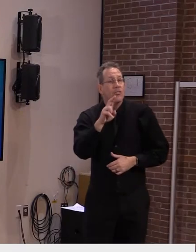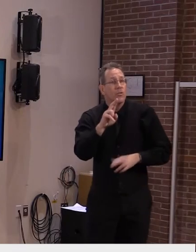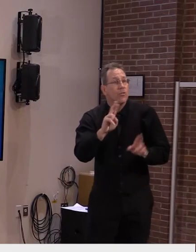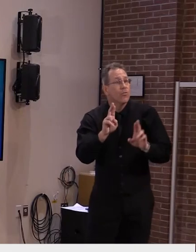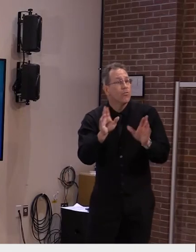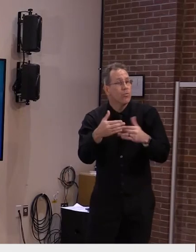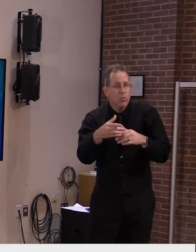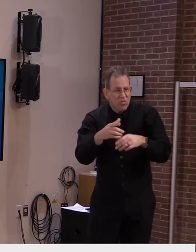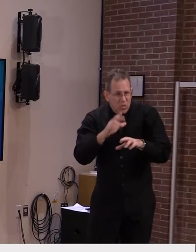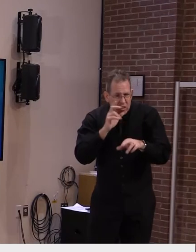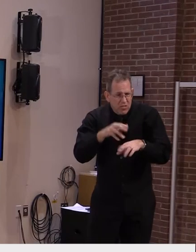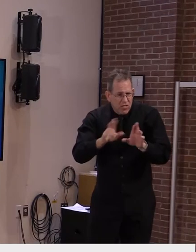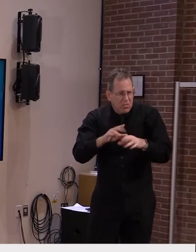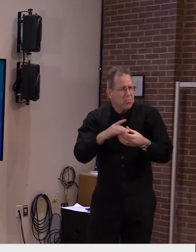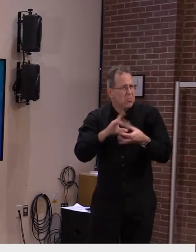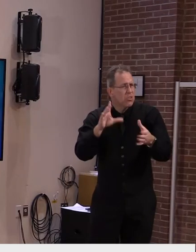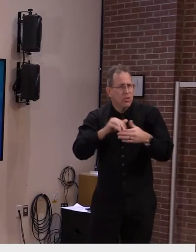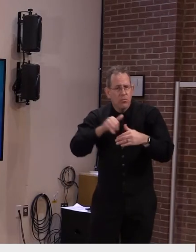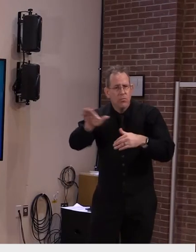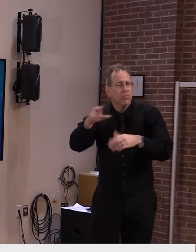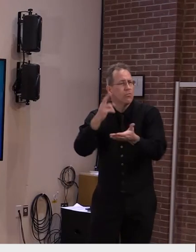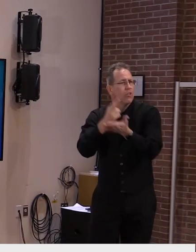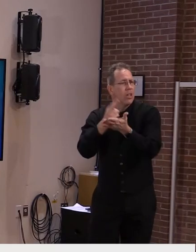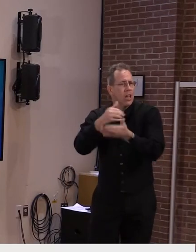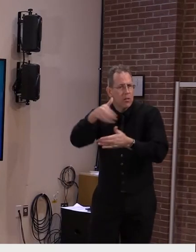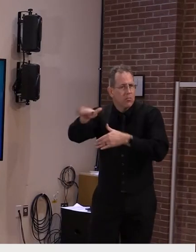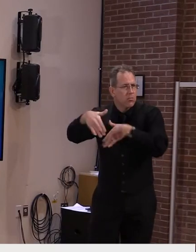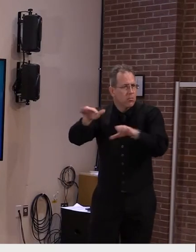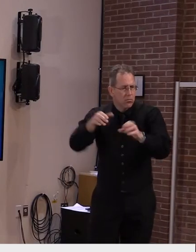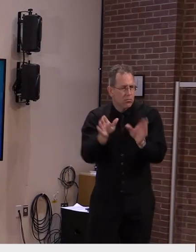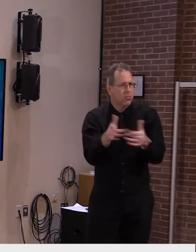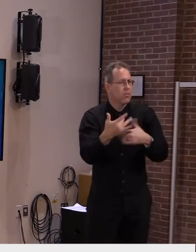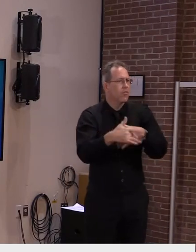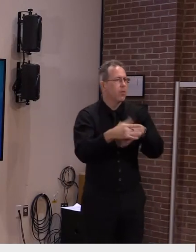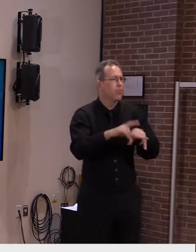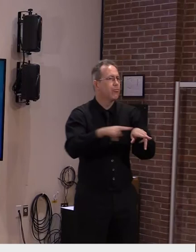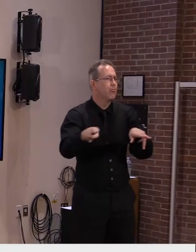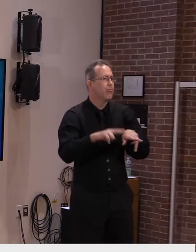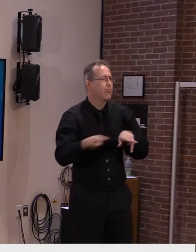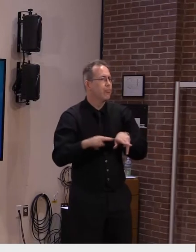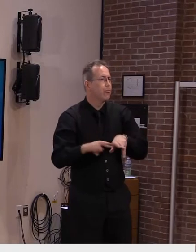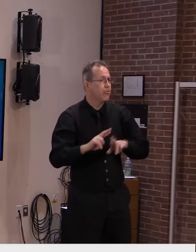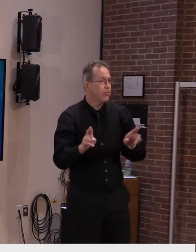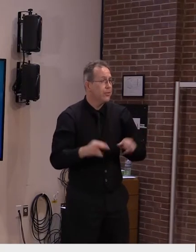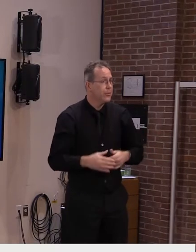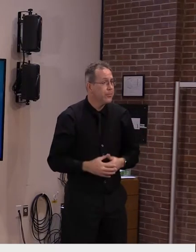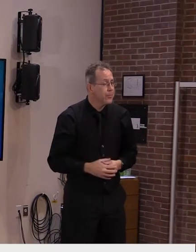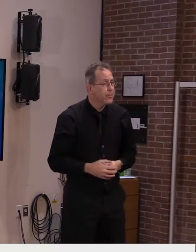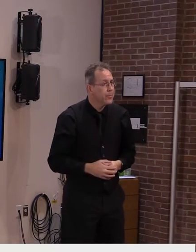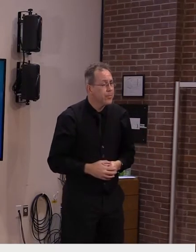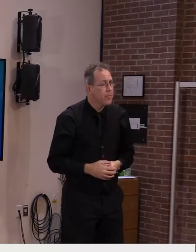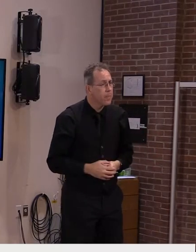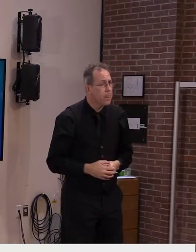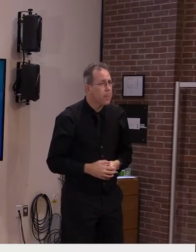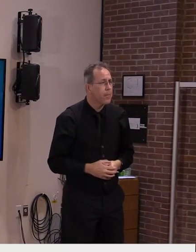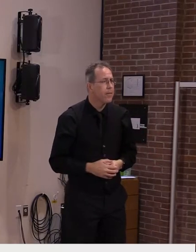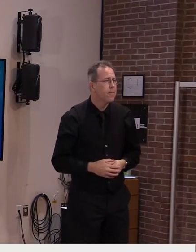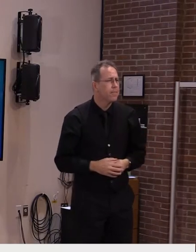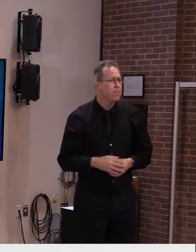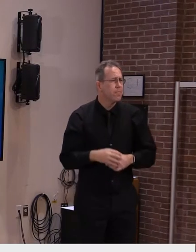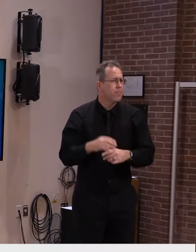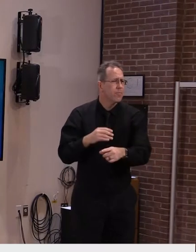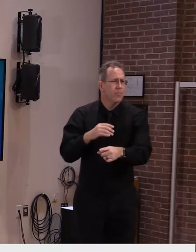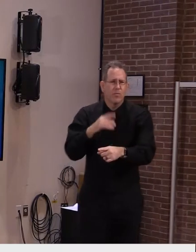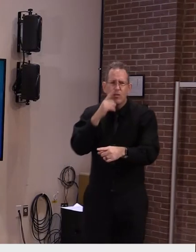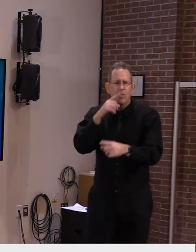we've been working closely with both Rutland and Southwest. But could you explain subacute? Yes, let me explain subacute because